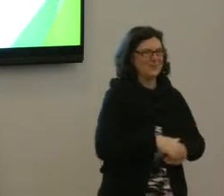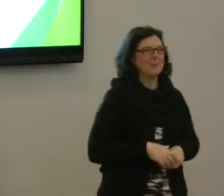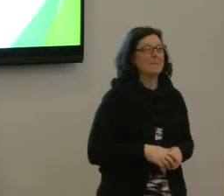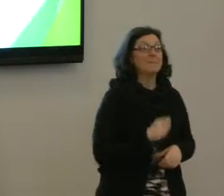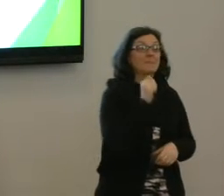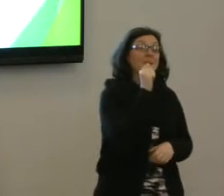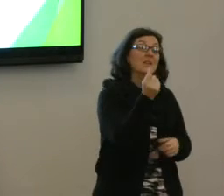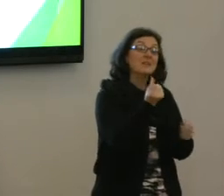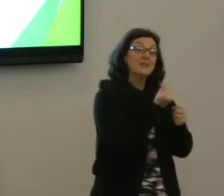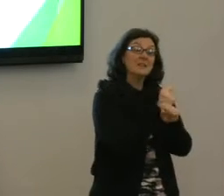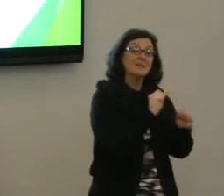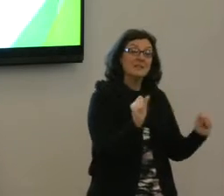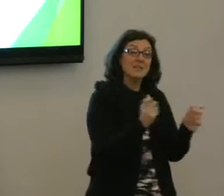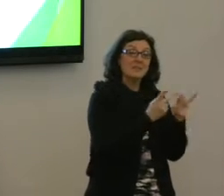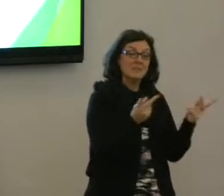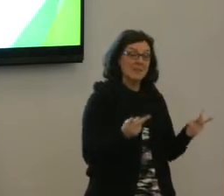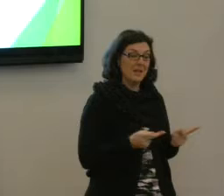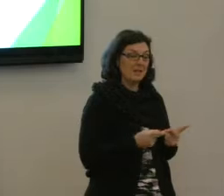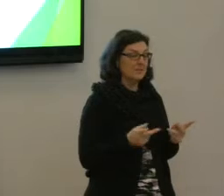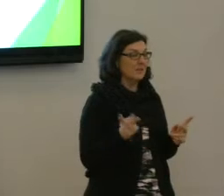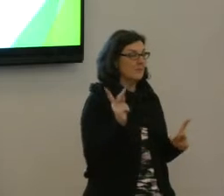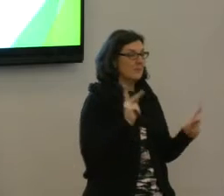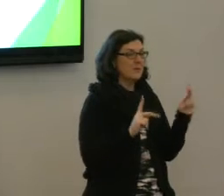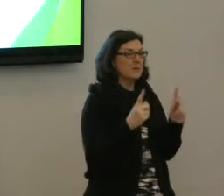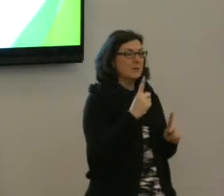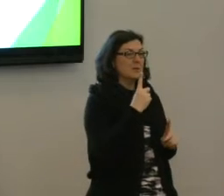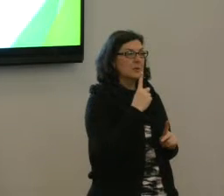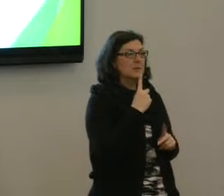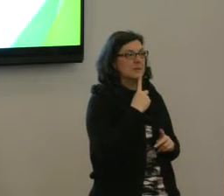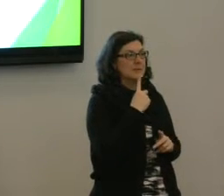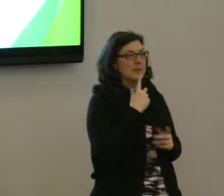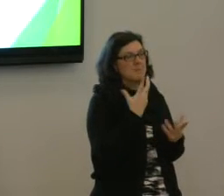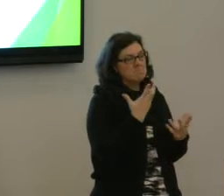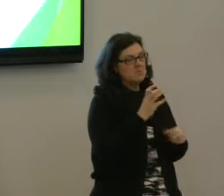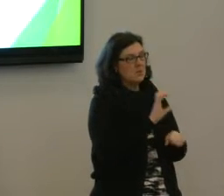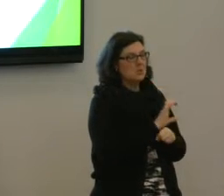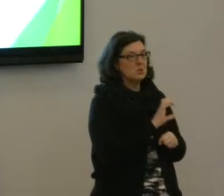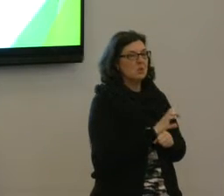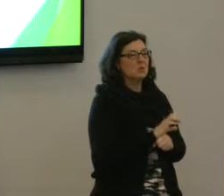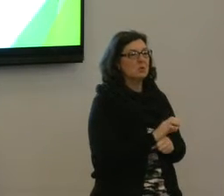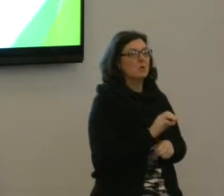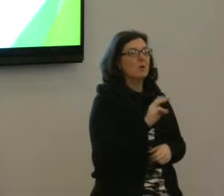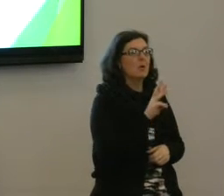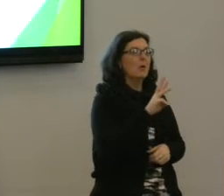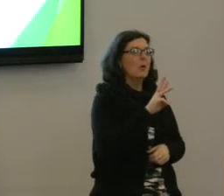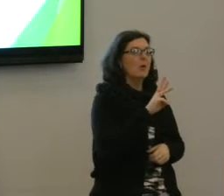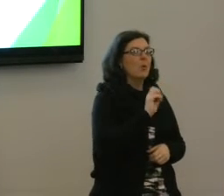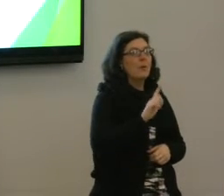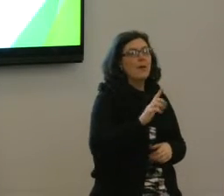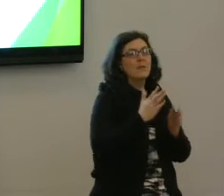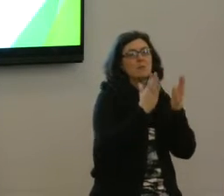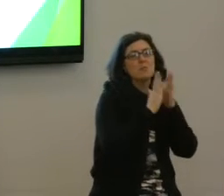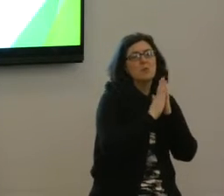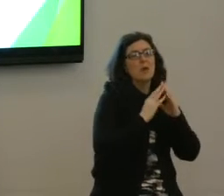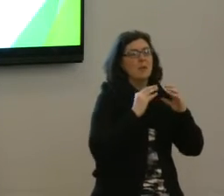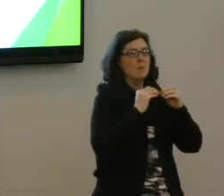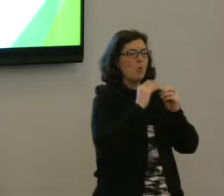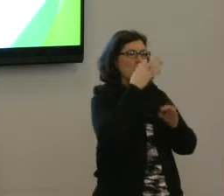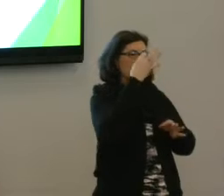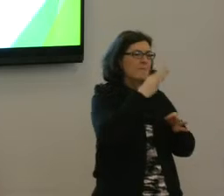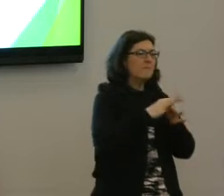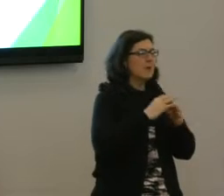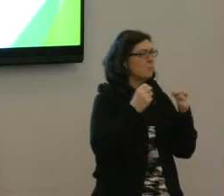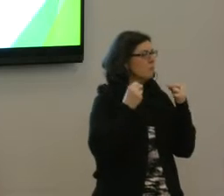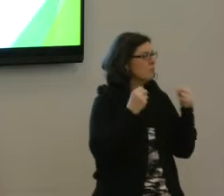place if people say, or you hear people say in a church, well, if you just prayed a little bit harder and your faith was a bit harder,